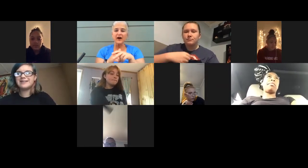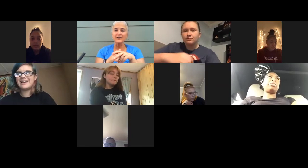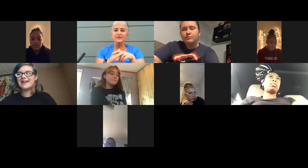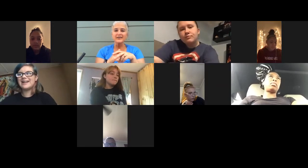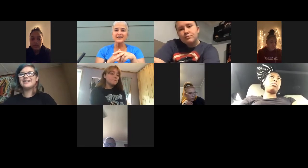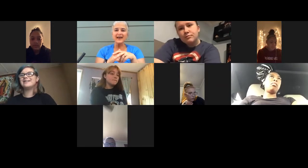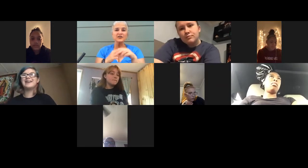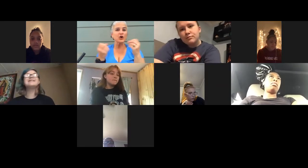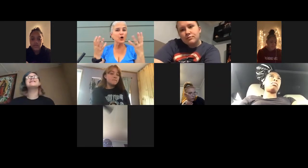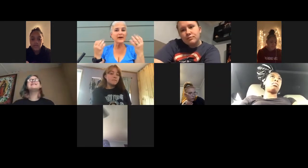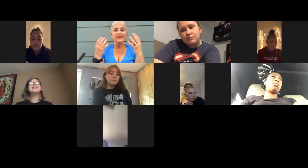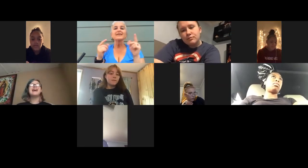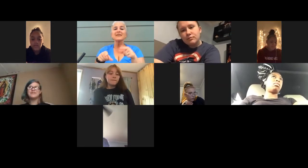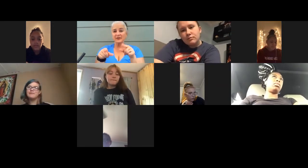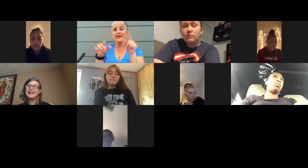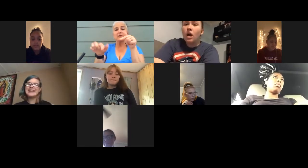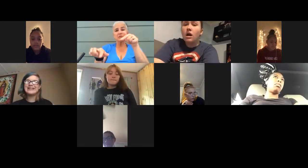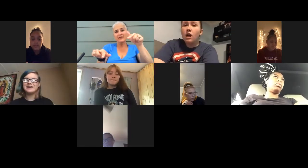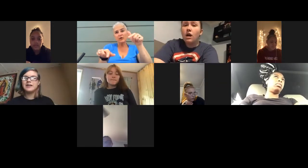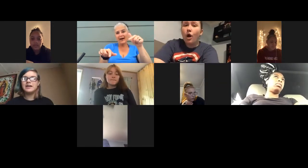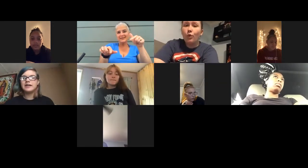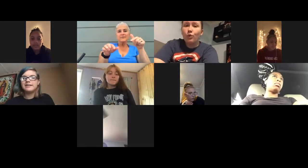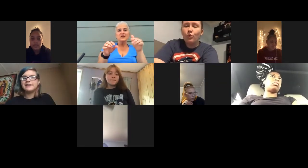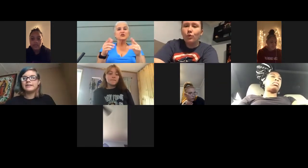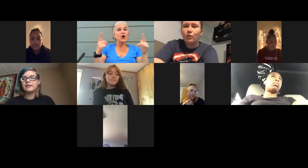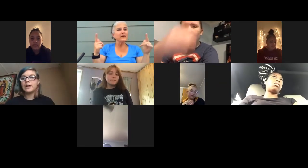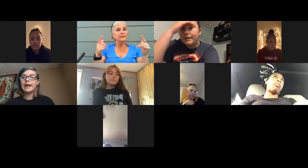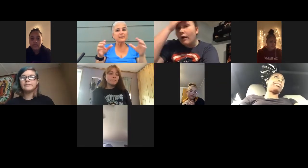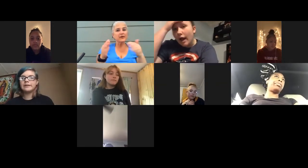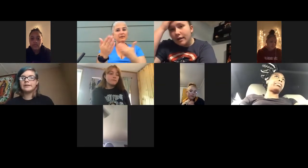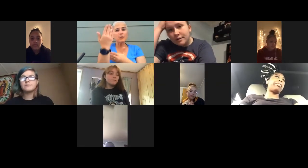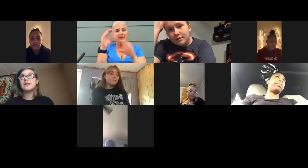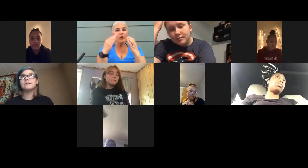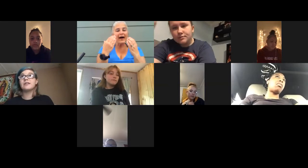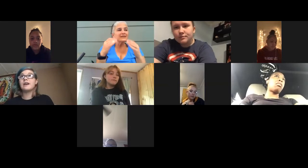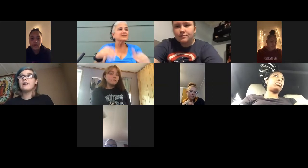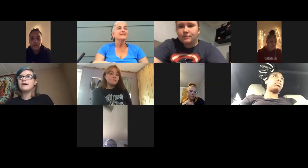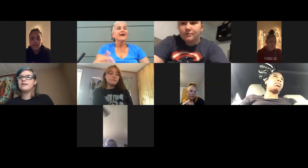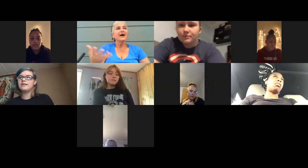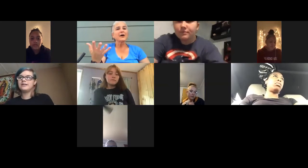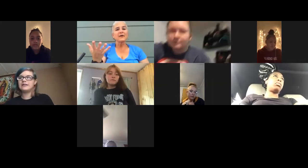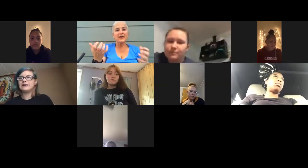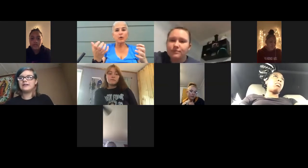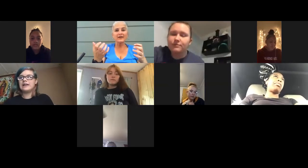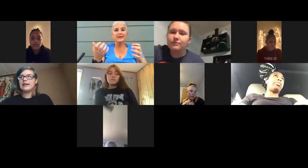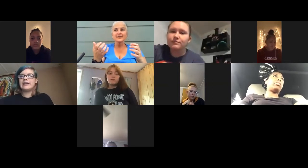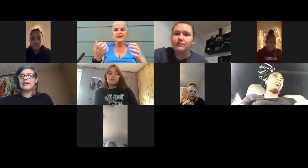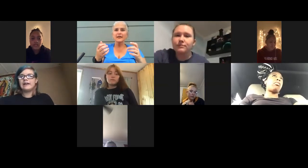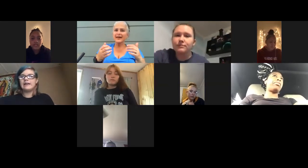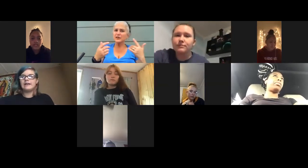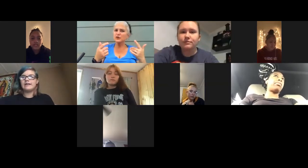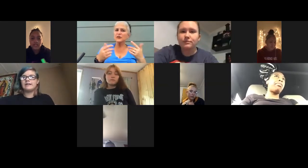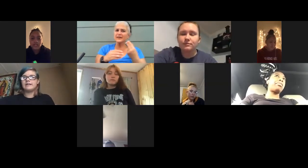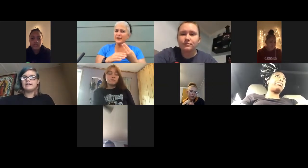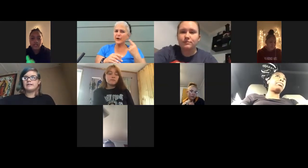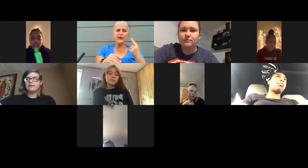were 25. Oh, and yeah, so- yeah. That was a morning class. So Mhm. many people in my morning class, they wanted,